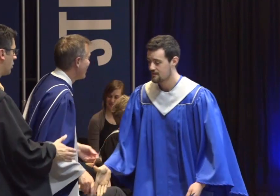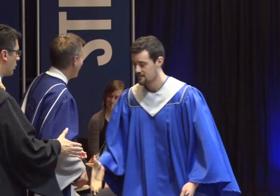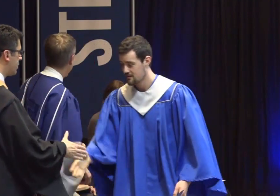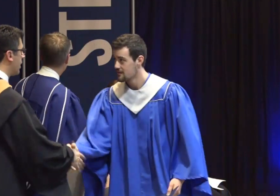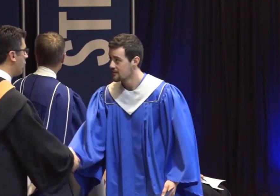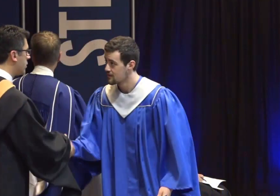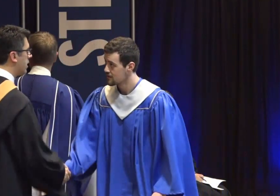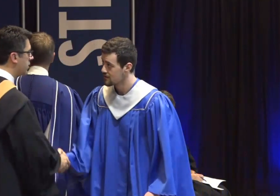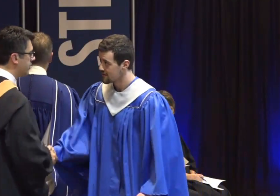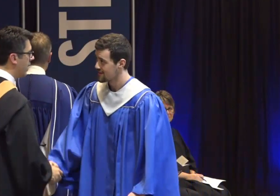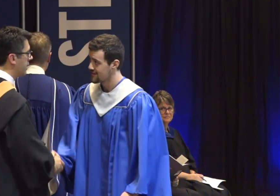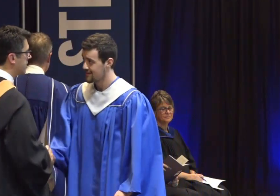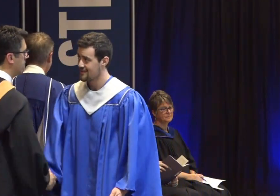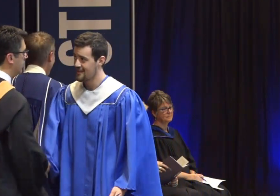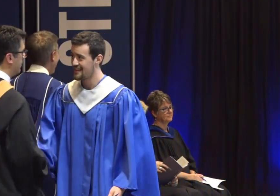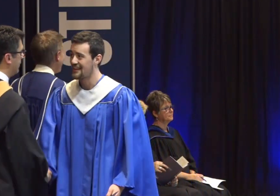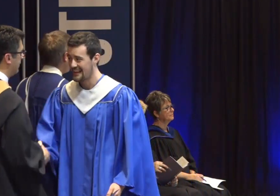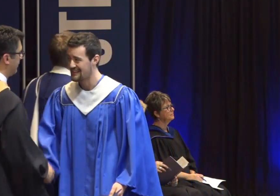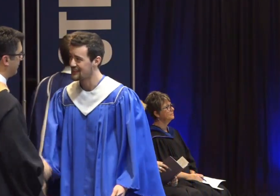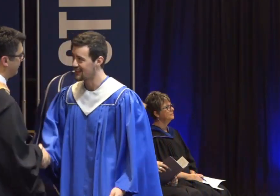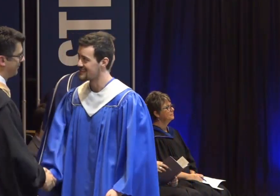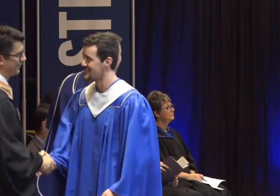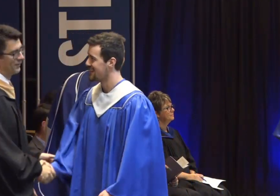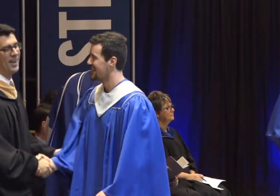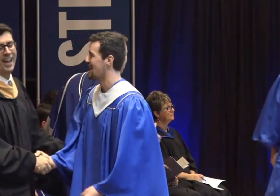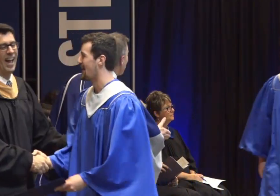Thomas Stewart.